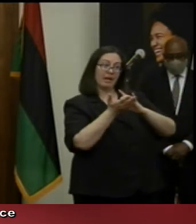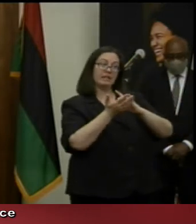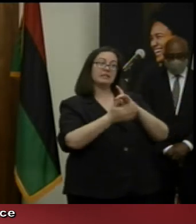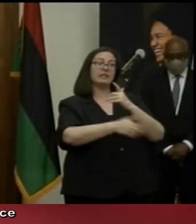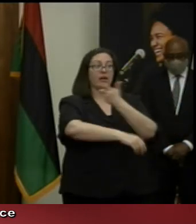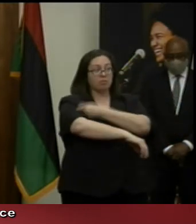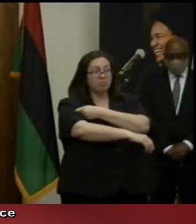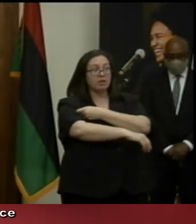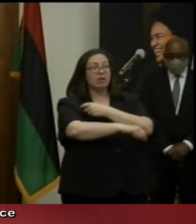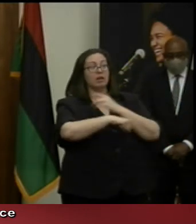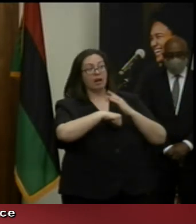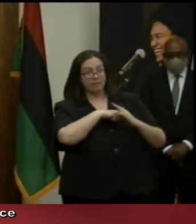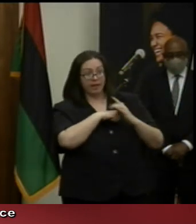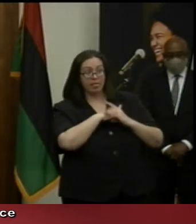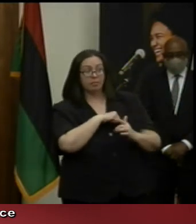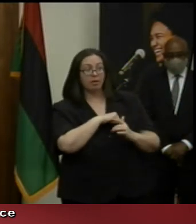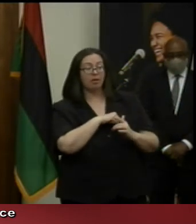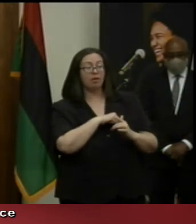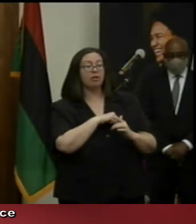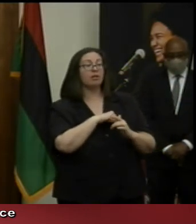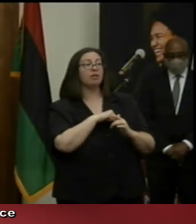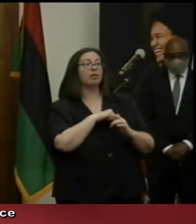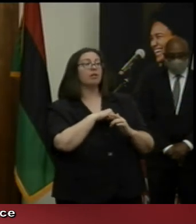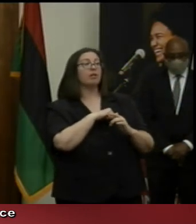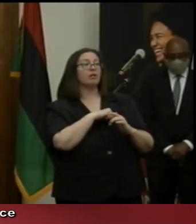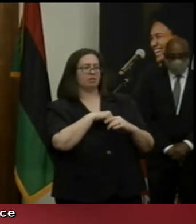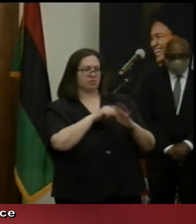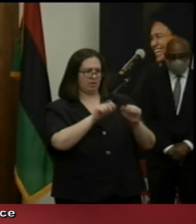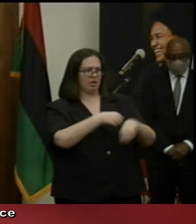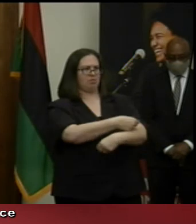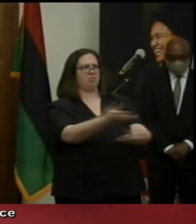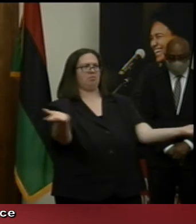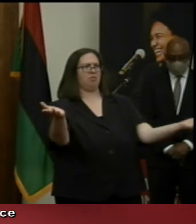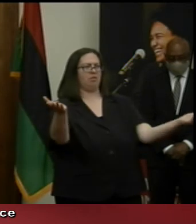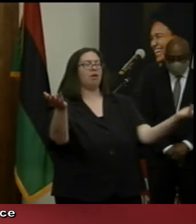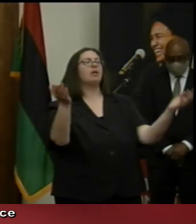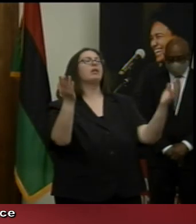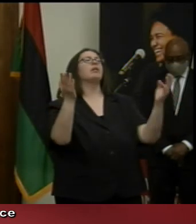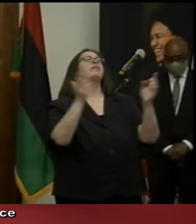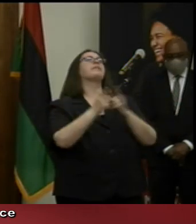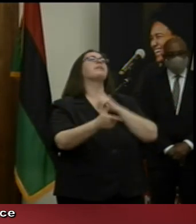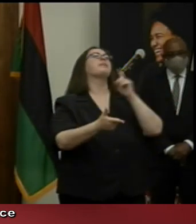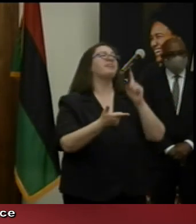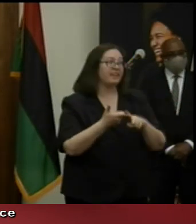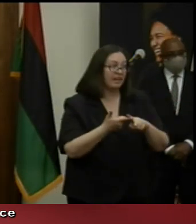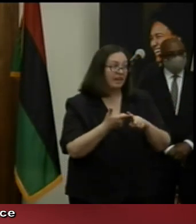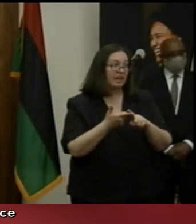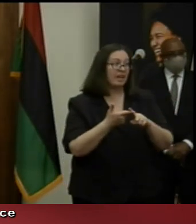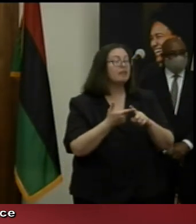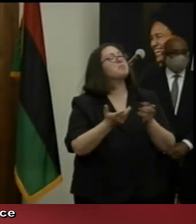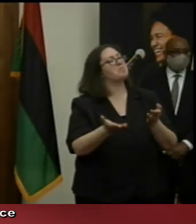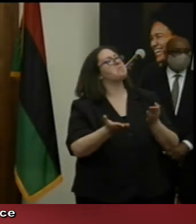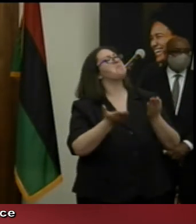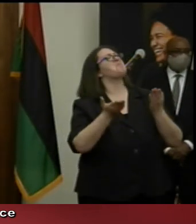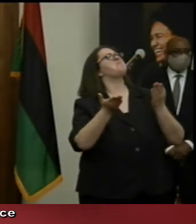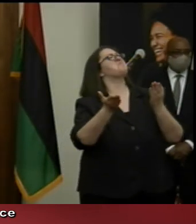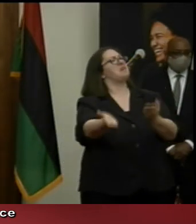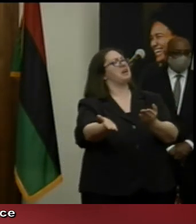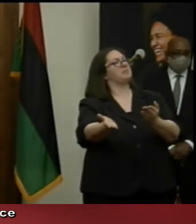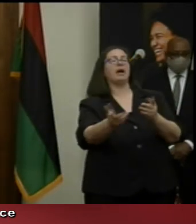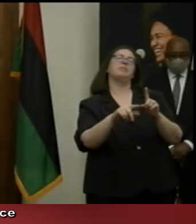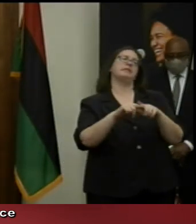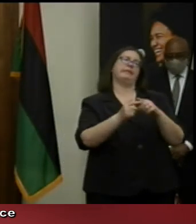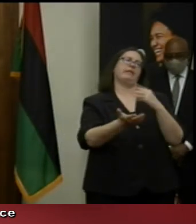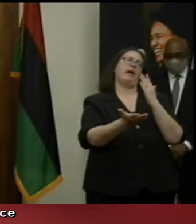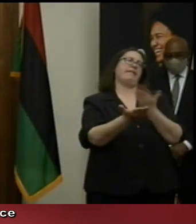get online and become available to the general population, at that time we can recommend those depending on what the evidence shows.